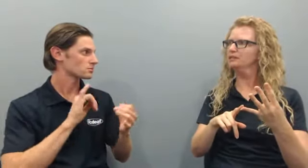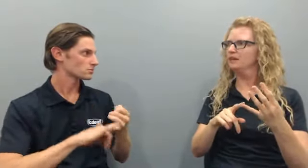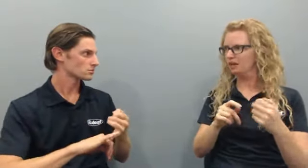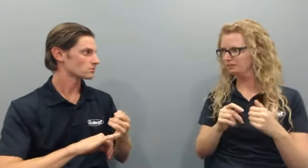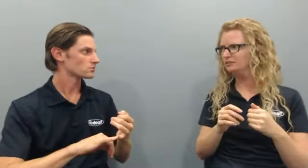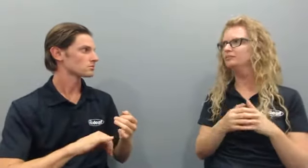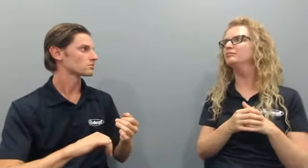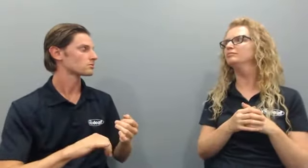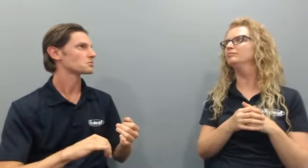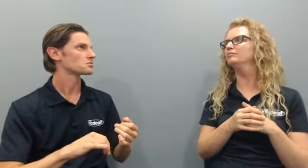NABS.